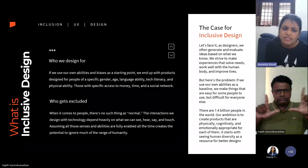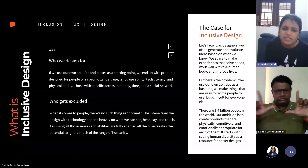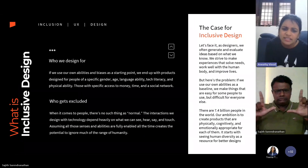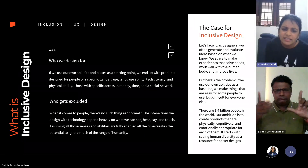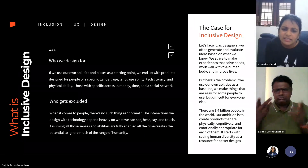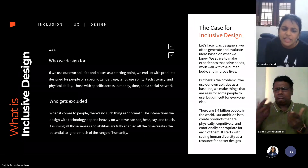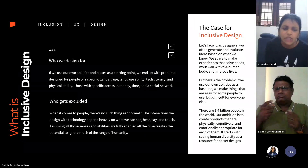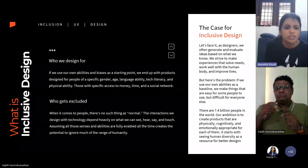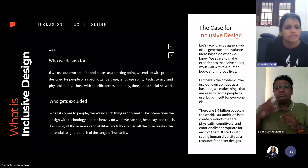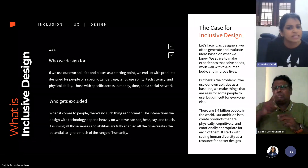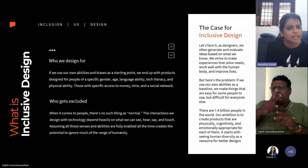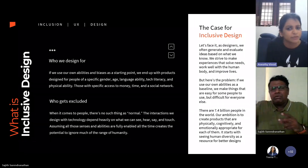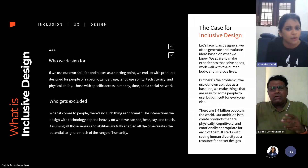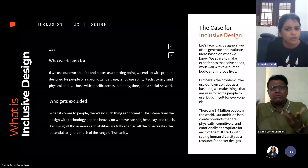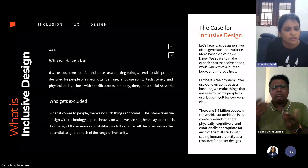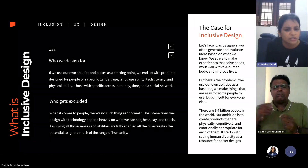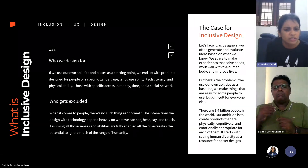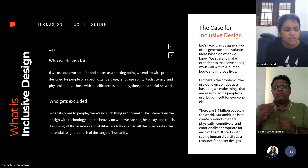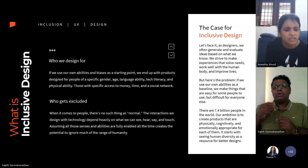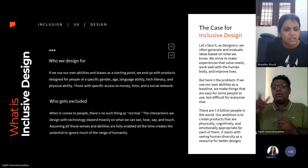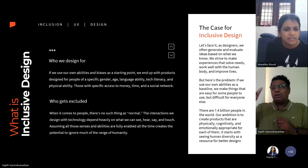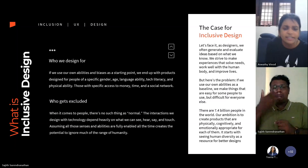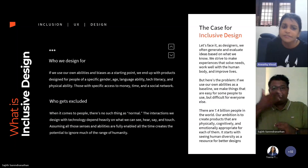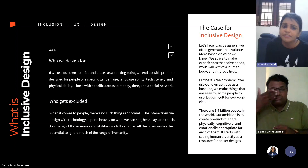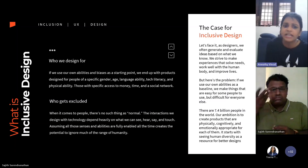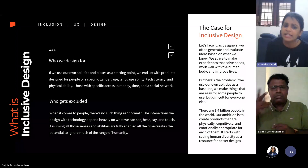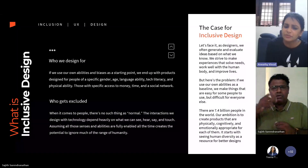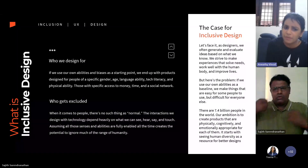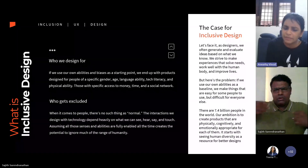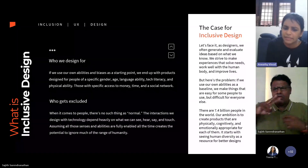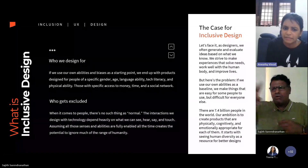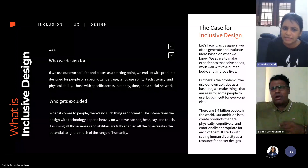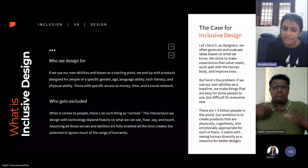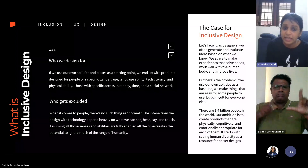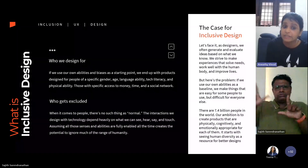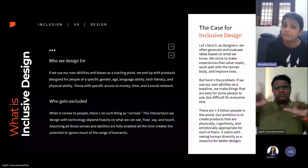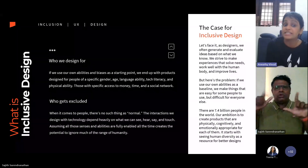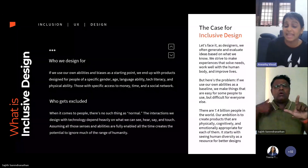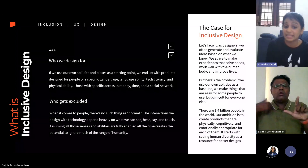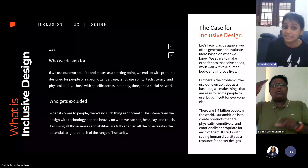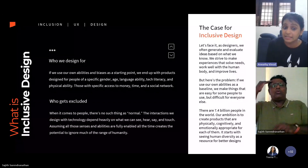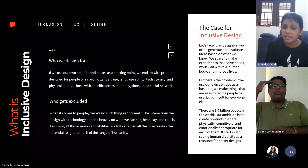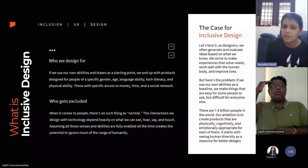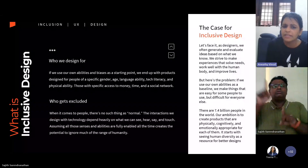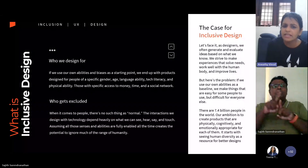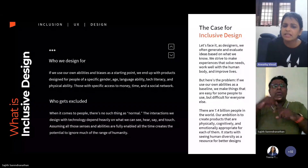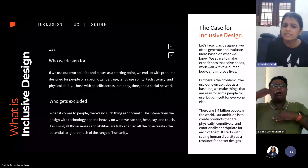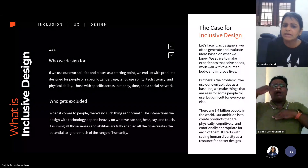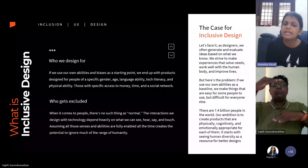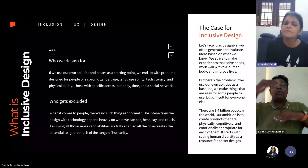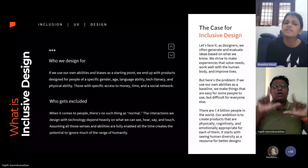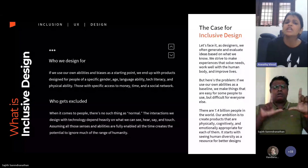Who is inclusive design for? There are different kinds of people, like we said, different senses.